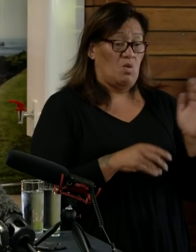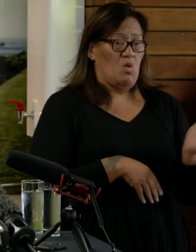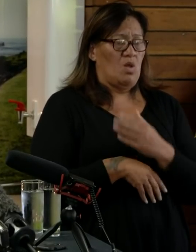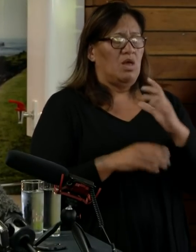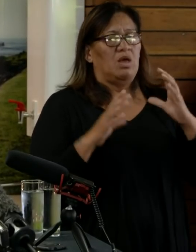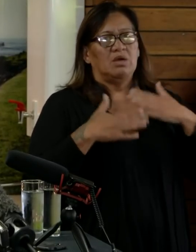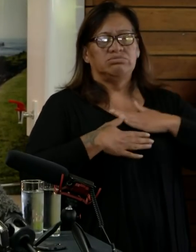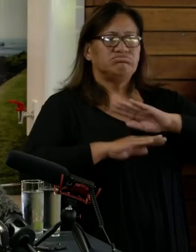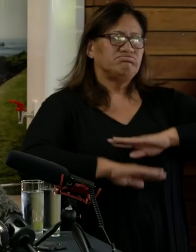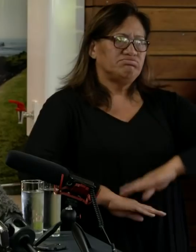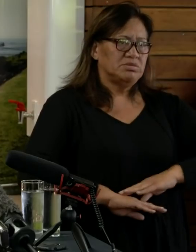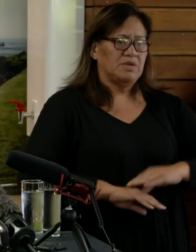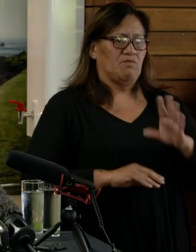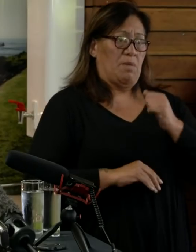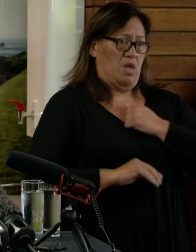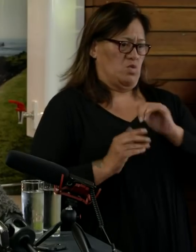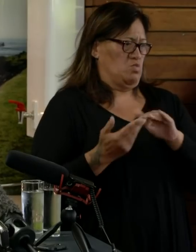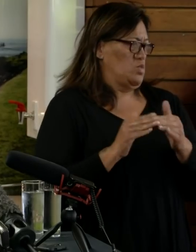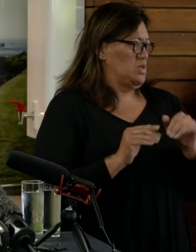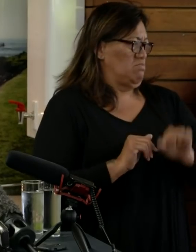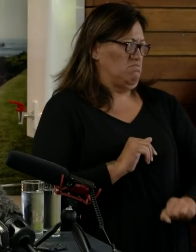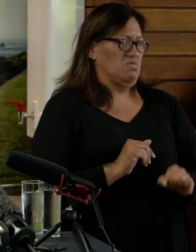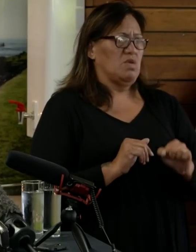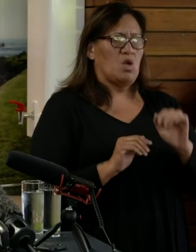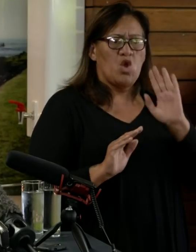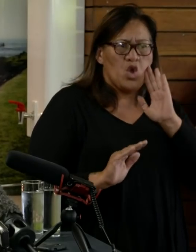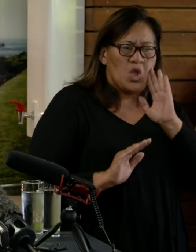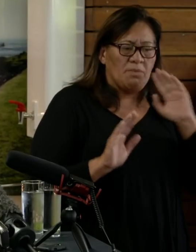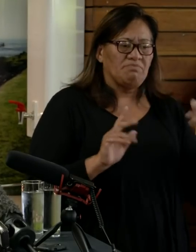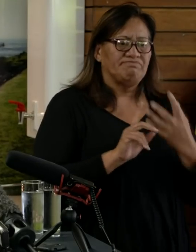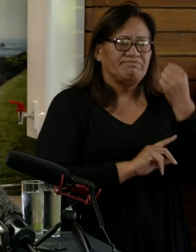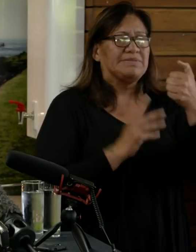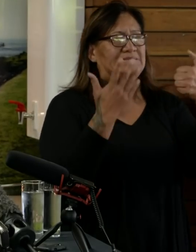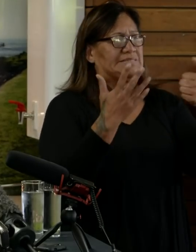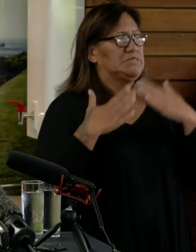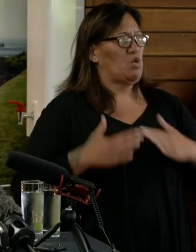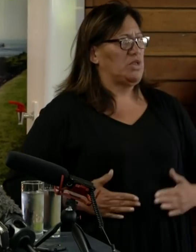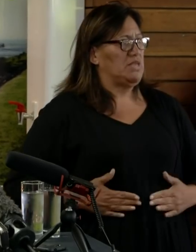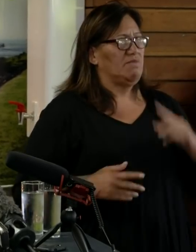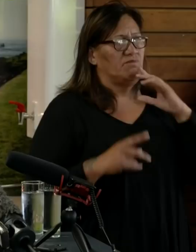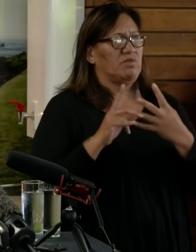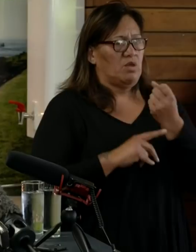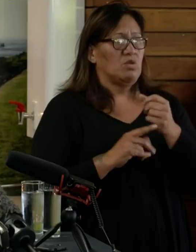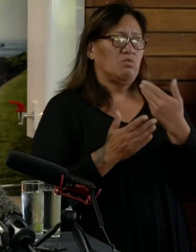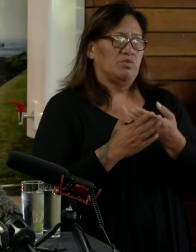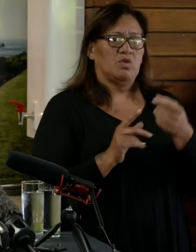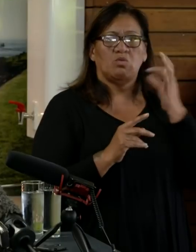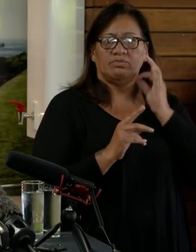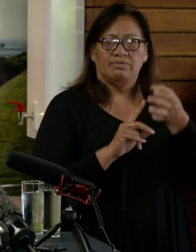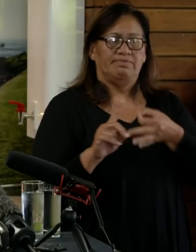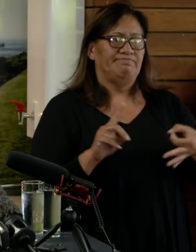and the gratitude on behalf of our community in hearing that 6 bodies have been recovered from Whakaari